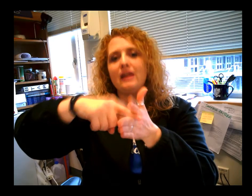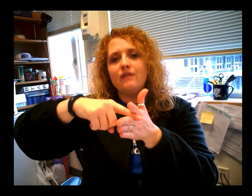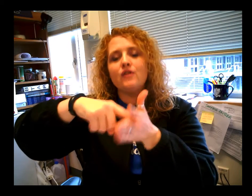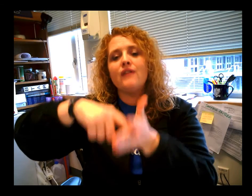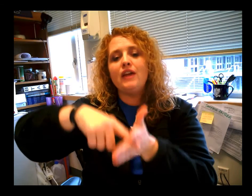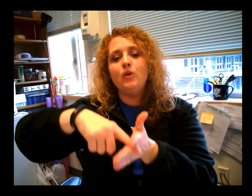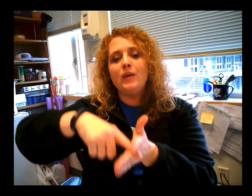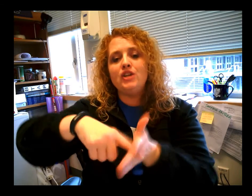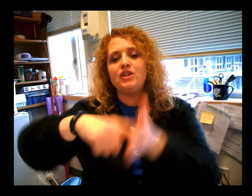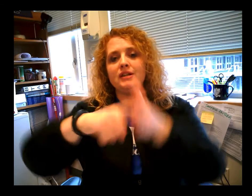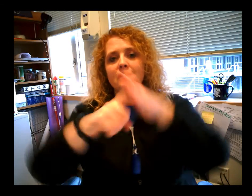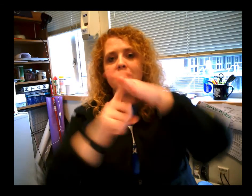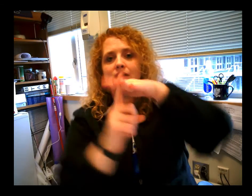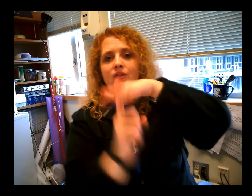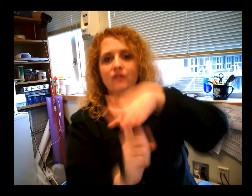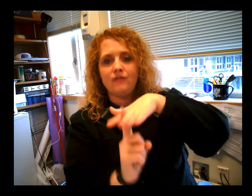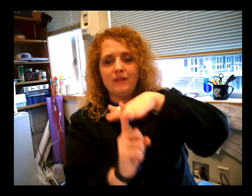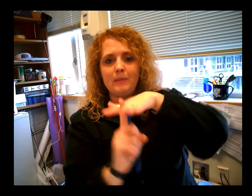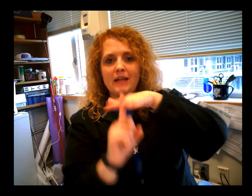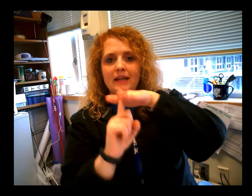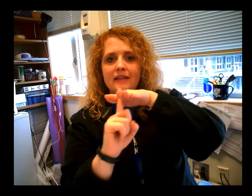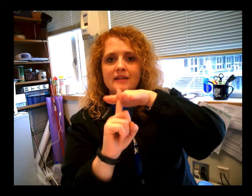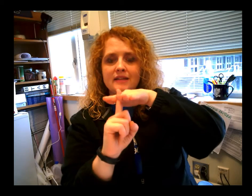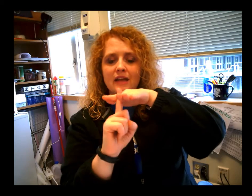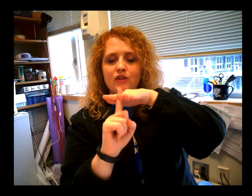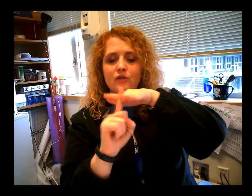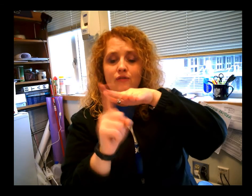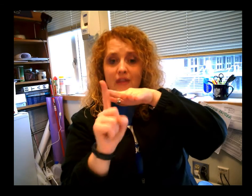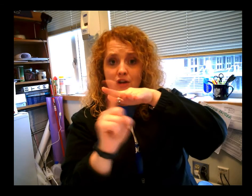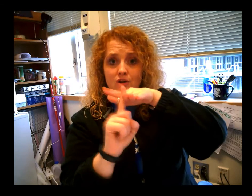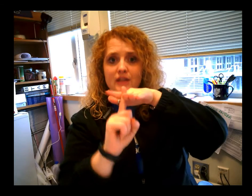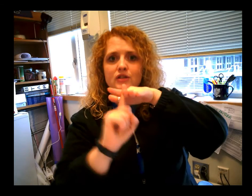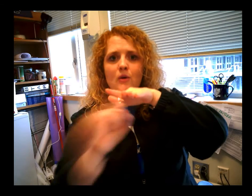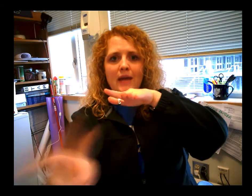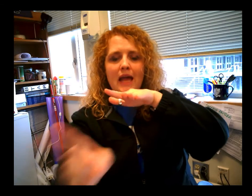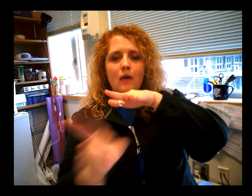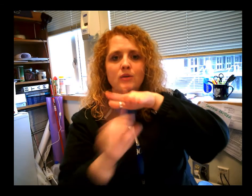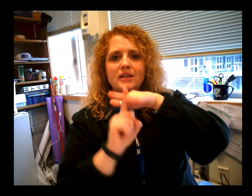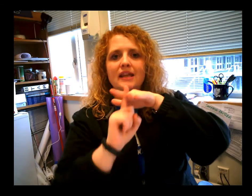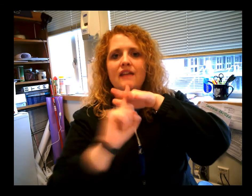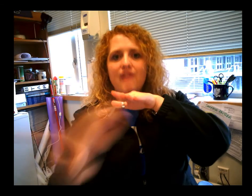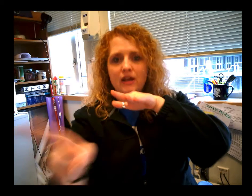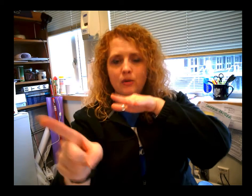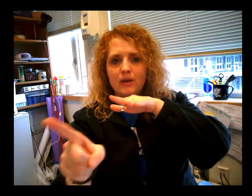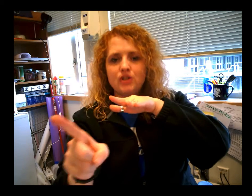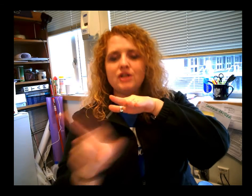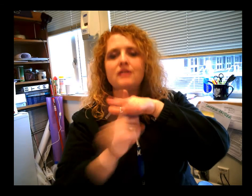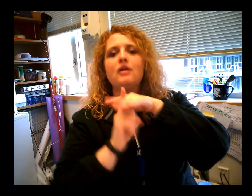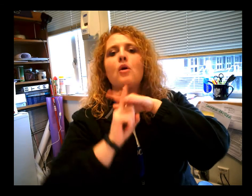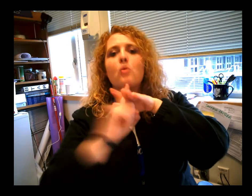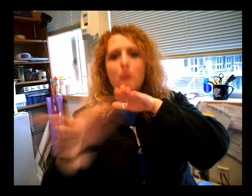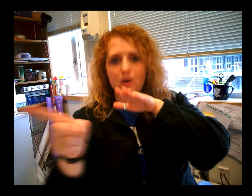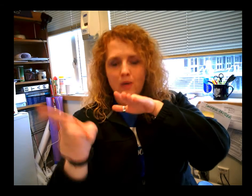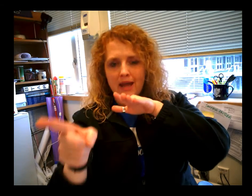for evacuation is flipping it like this and your finger is going out. Evacuation, run